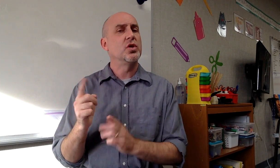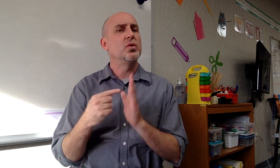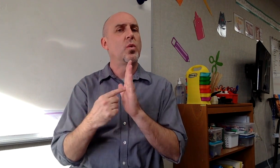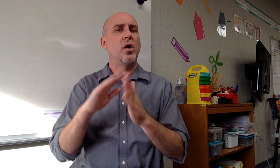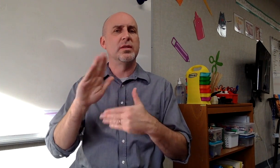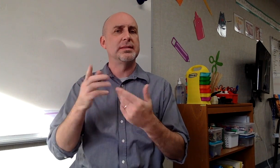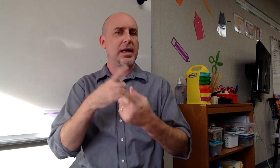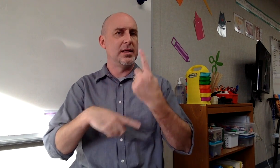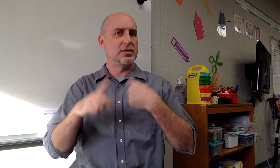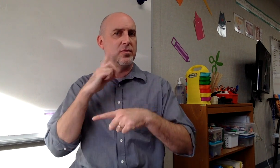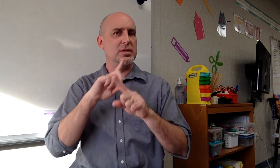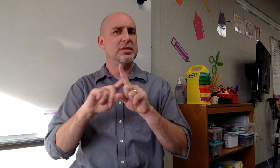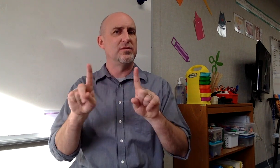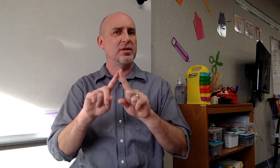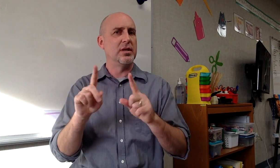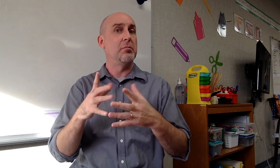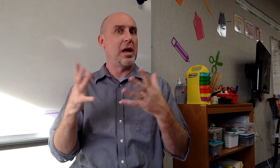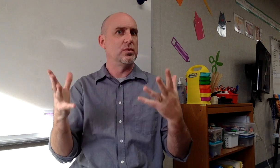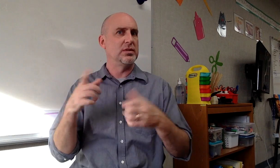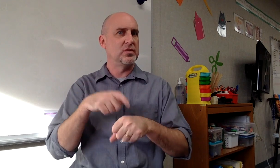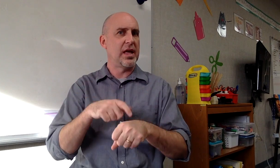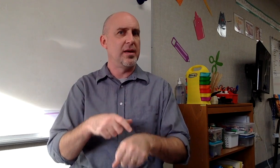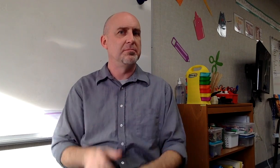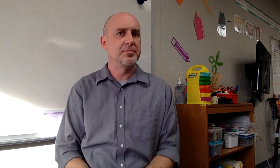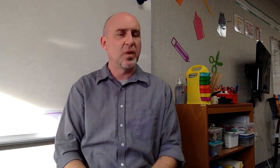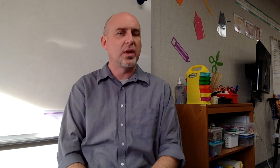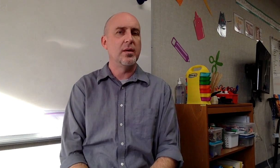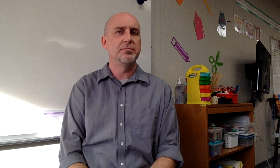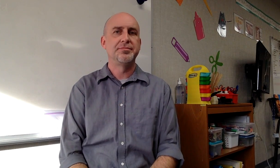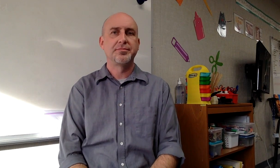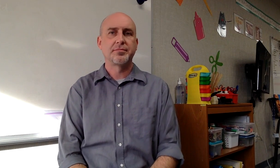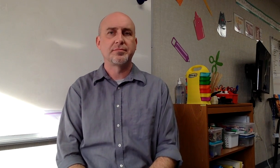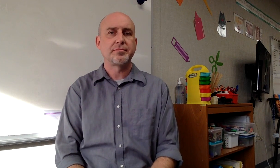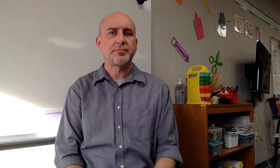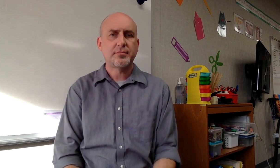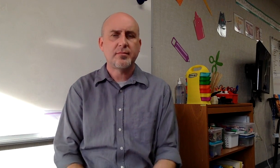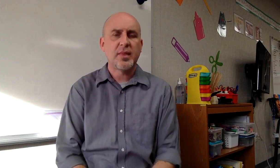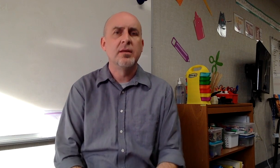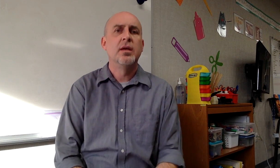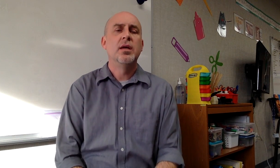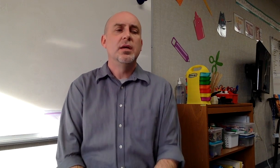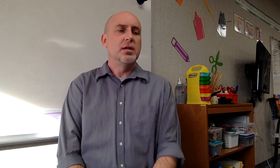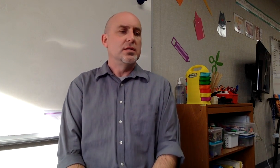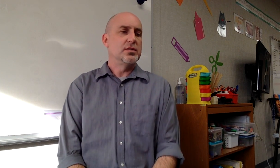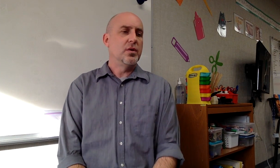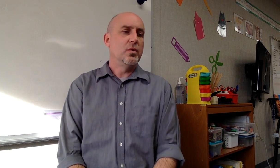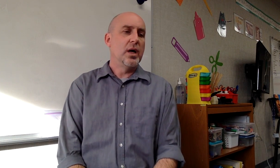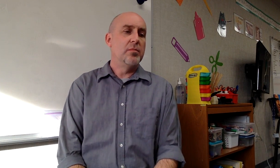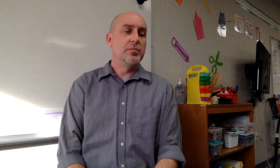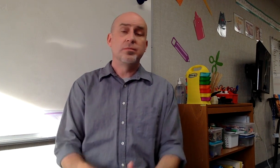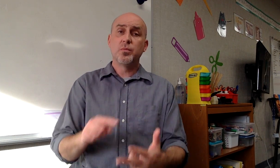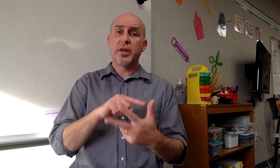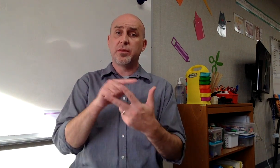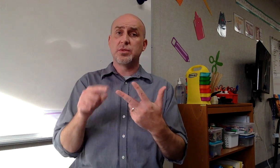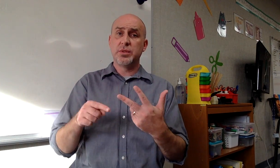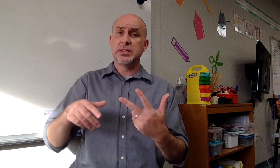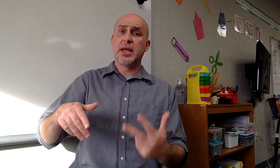you all the signs for the different amounts of time. Okay? So we've got those three signs.